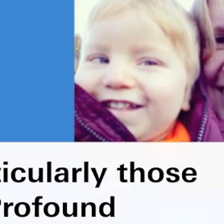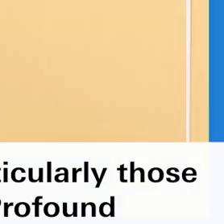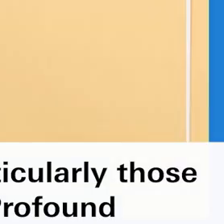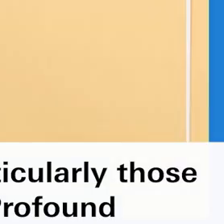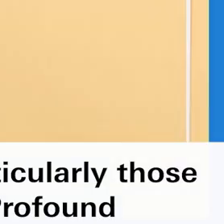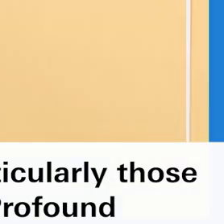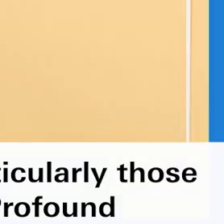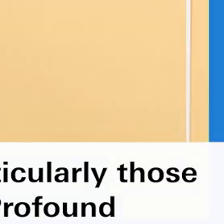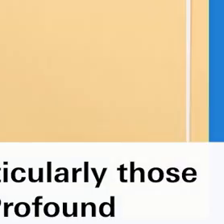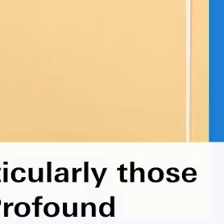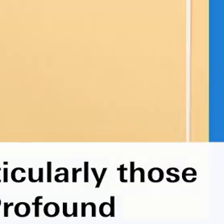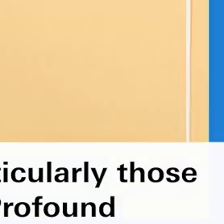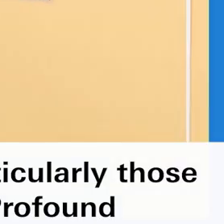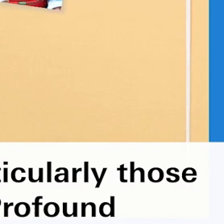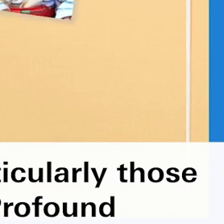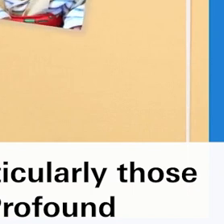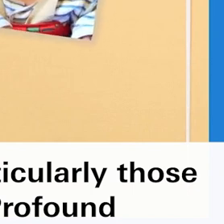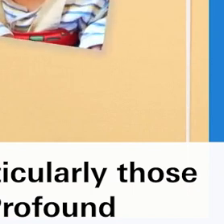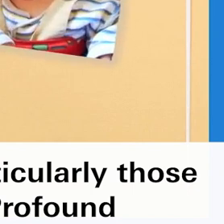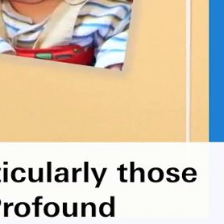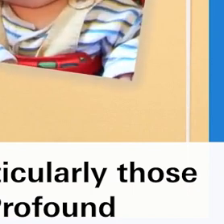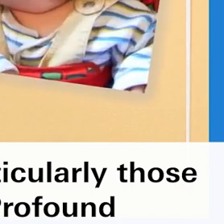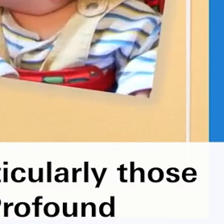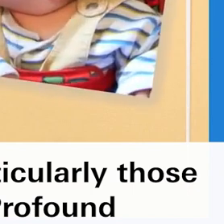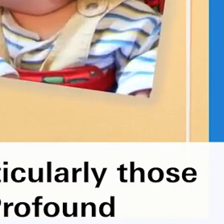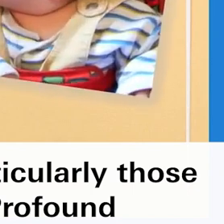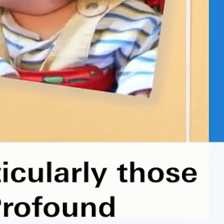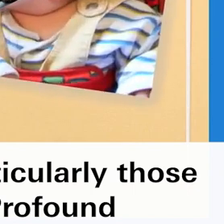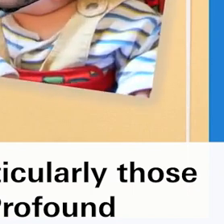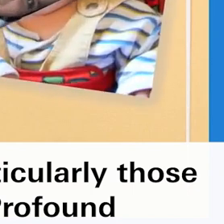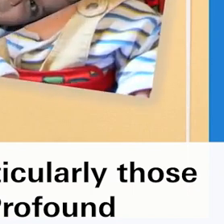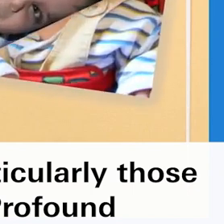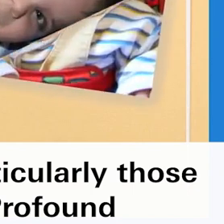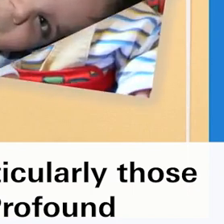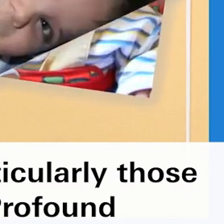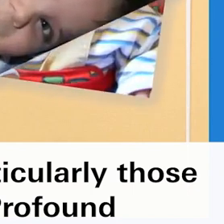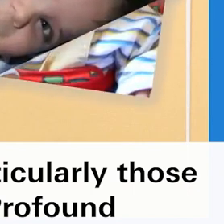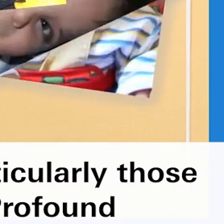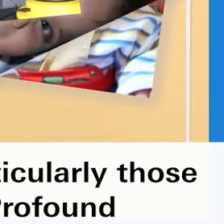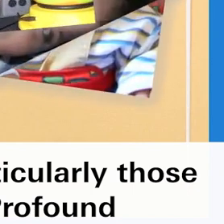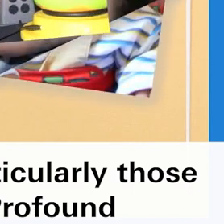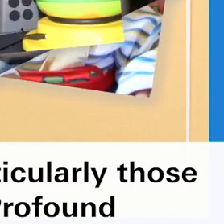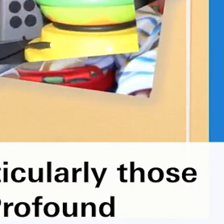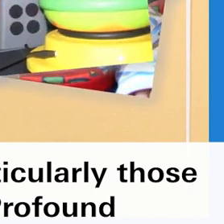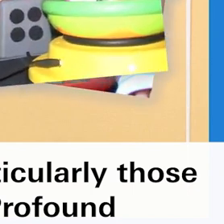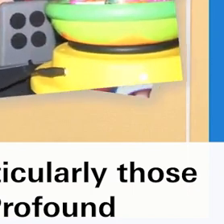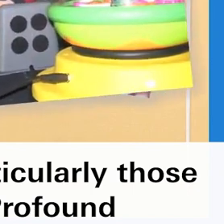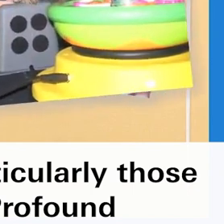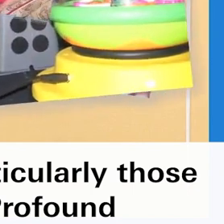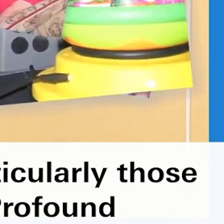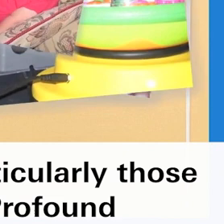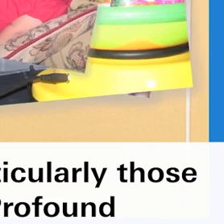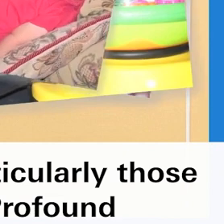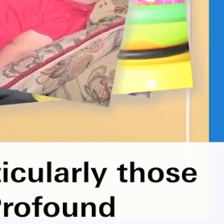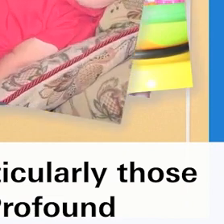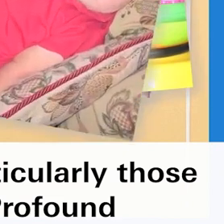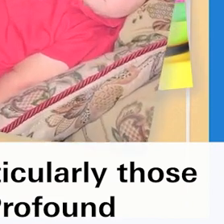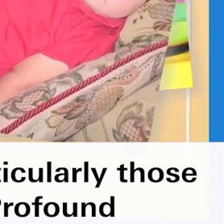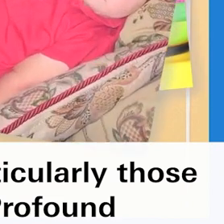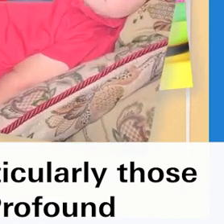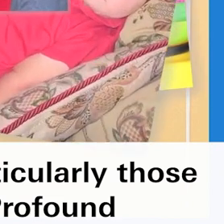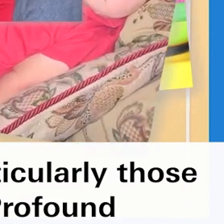life-giving. But for many non-speaking pupils, particularly those labelled, like Jonathan